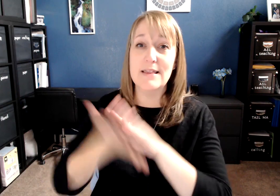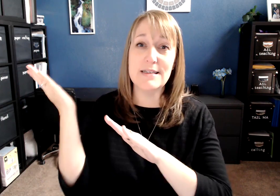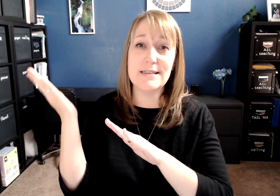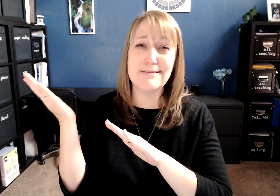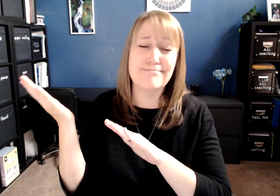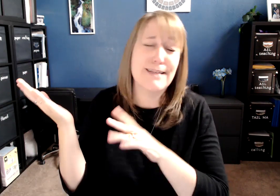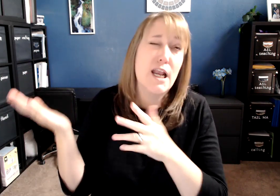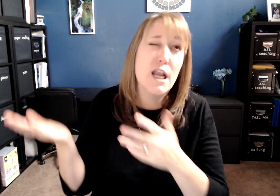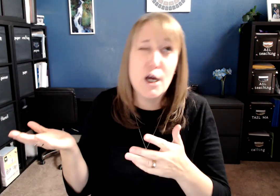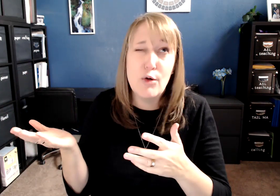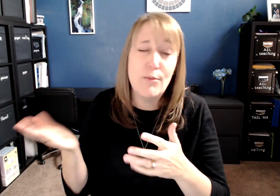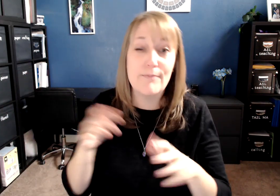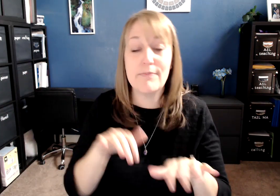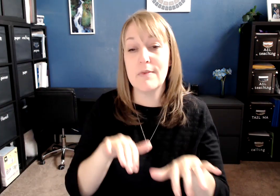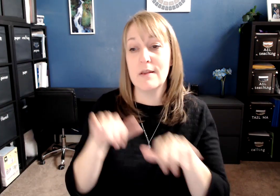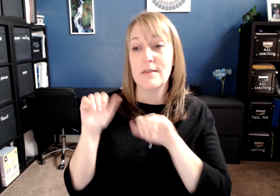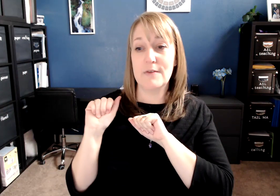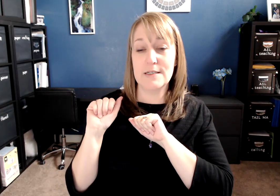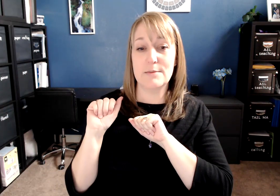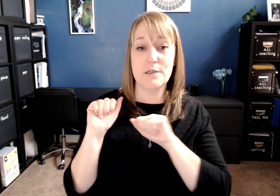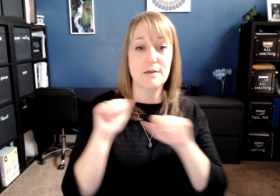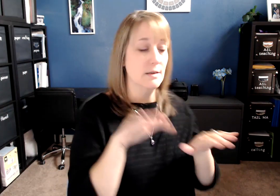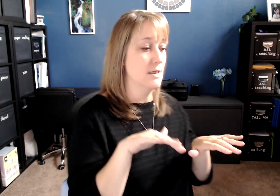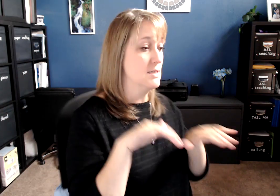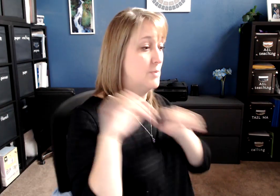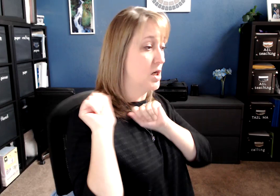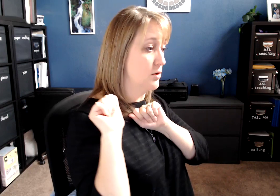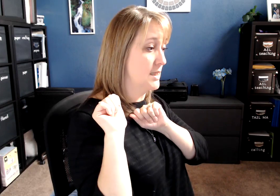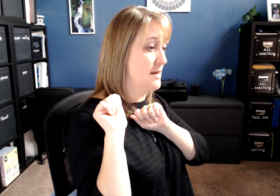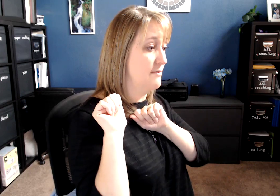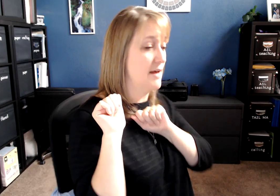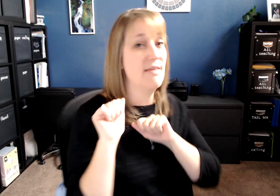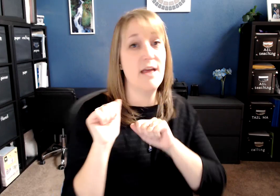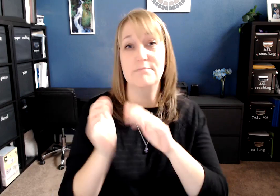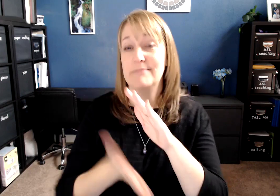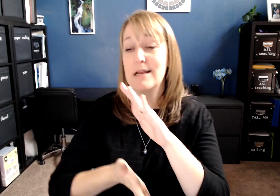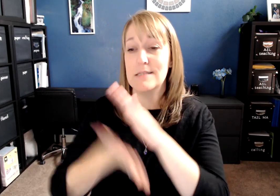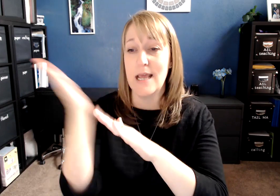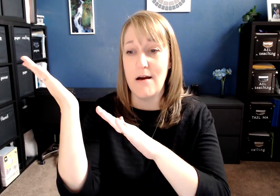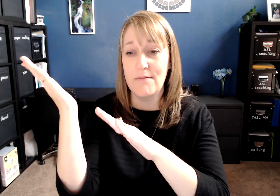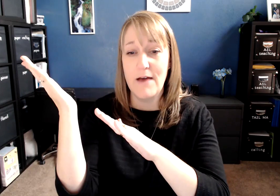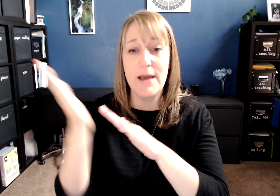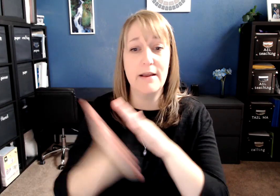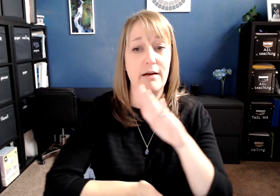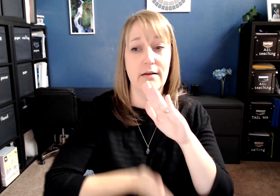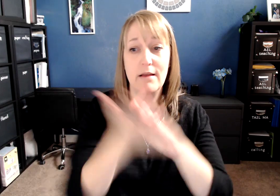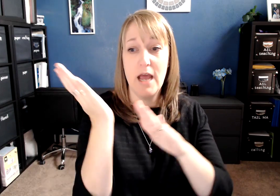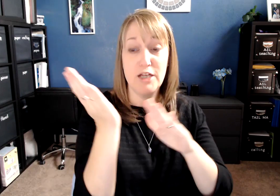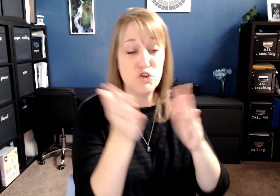this? No, they're very similar. Depart or leave, and then take off. I'm out of here. And you do